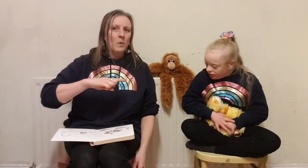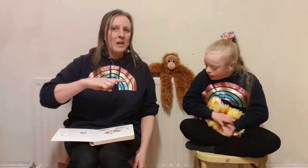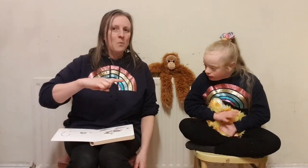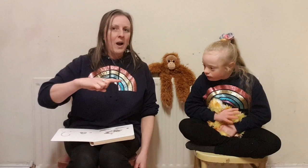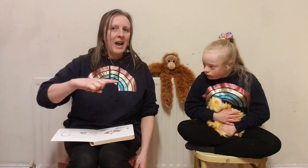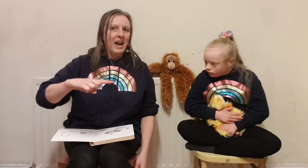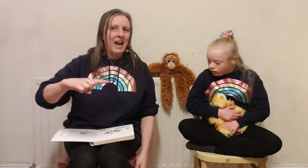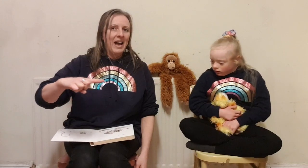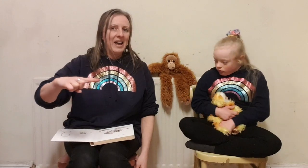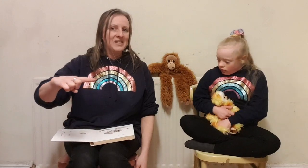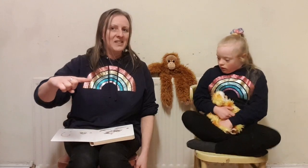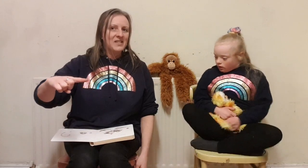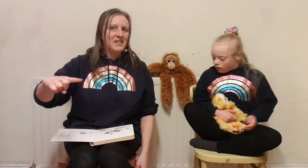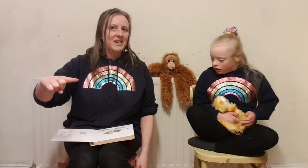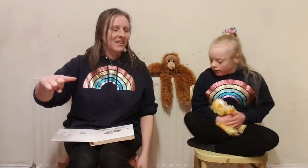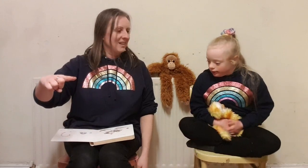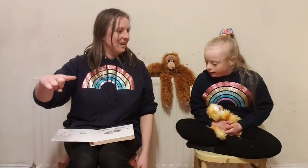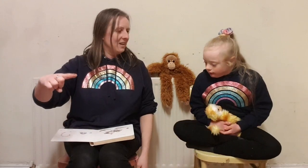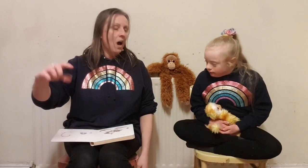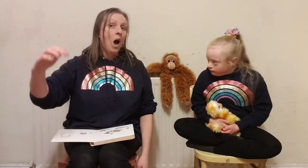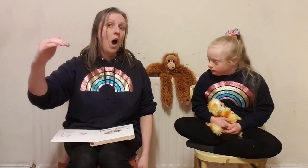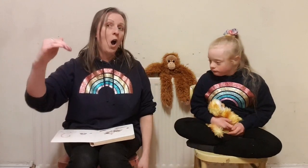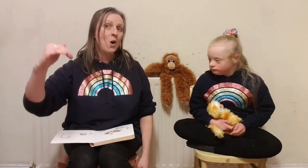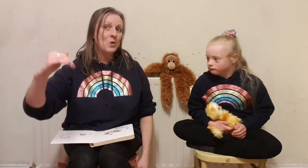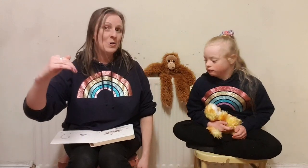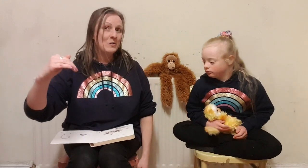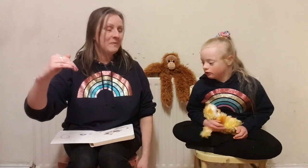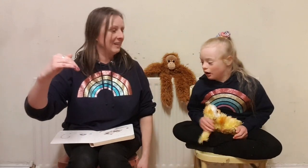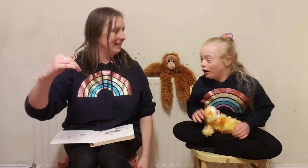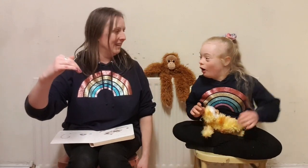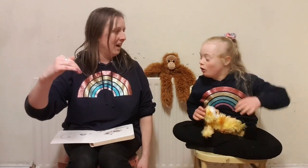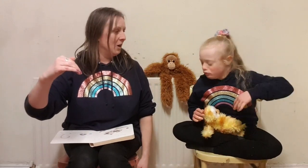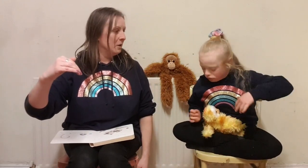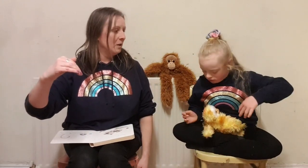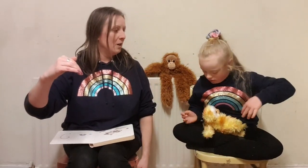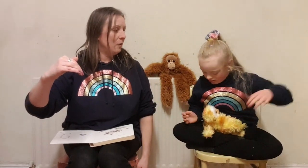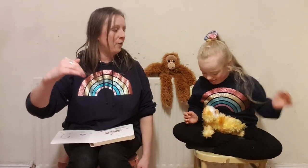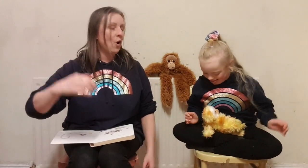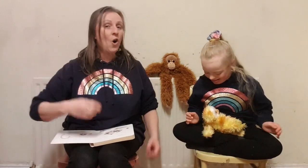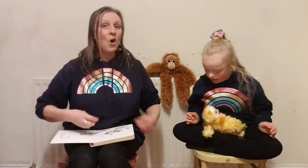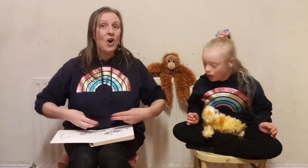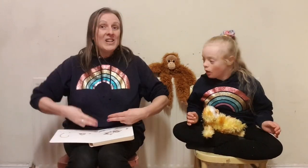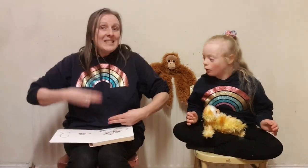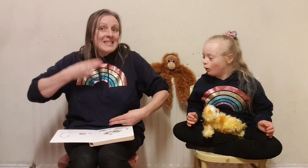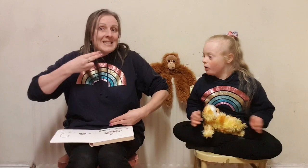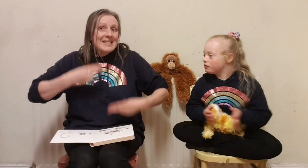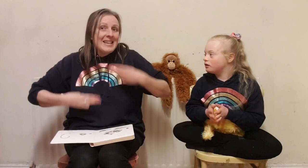We went home. A home. For